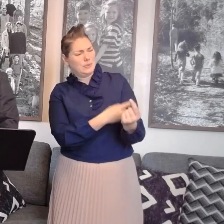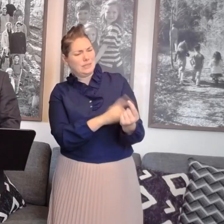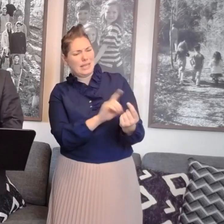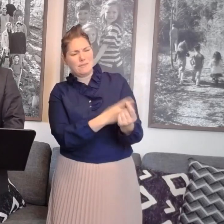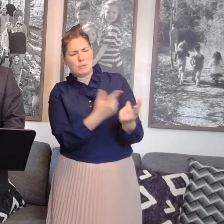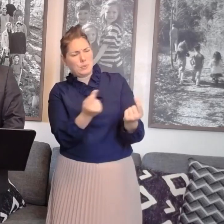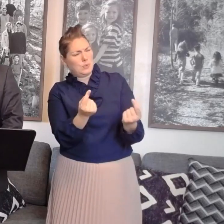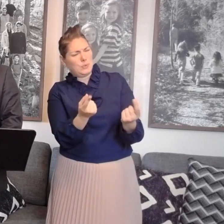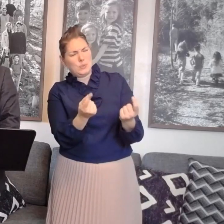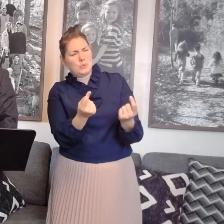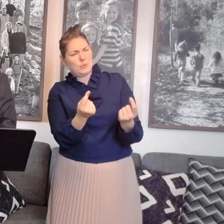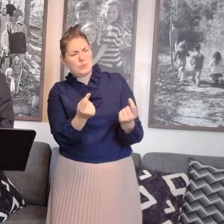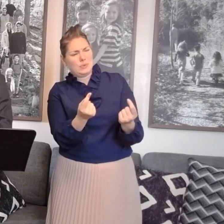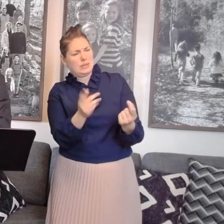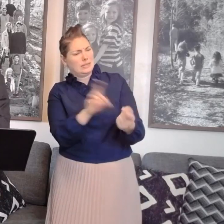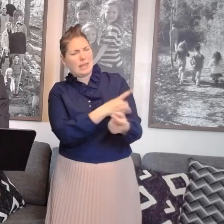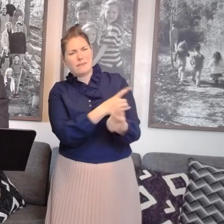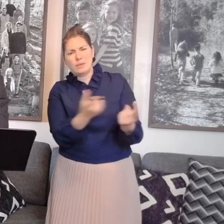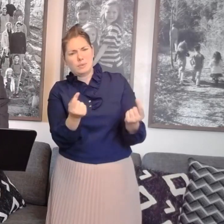What are you doing, David?